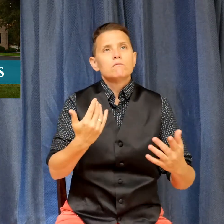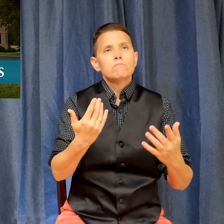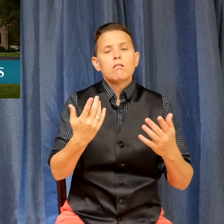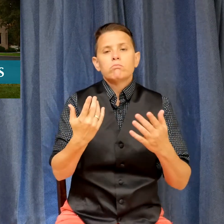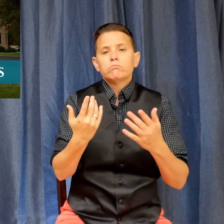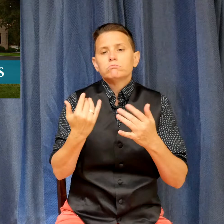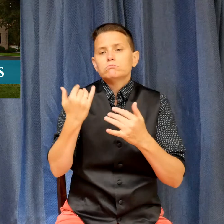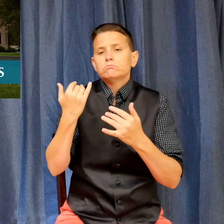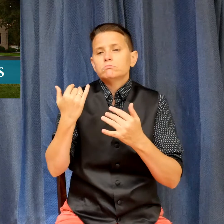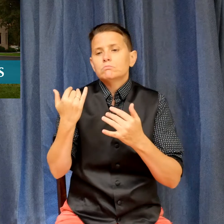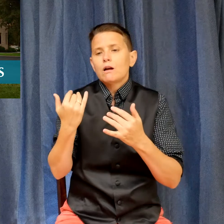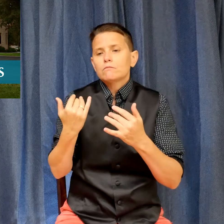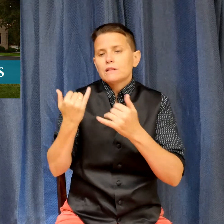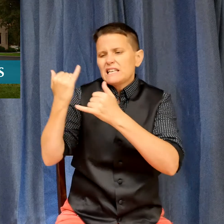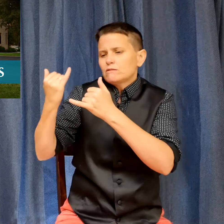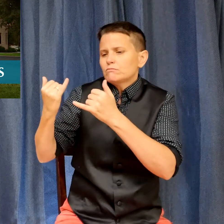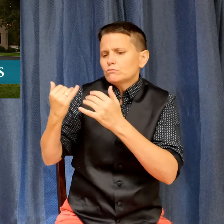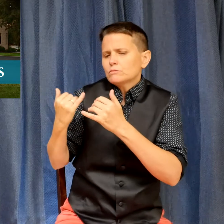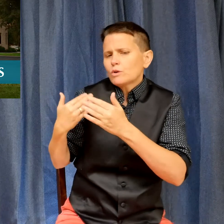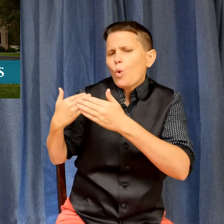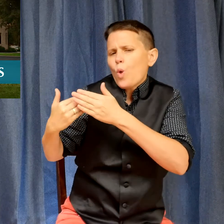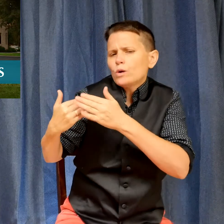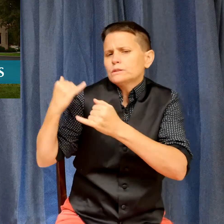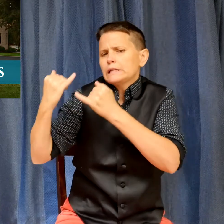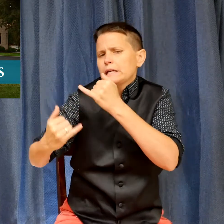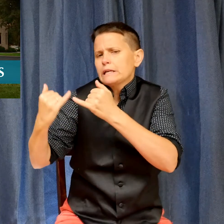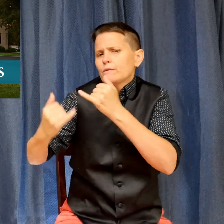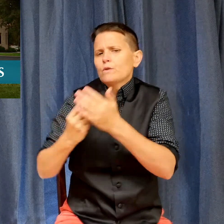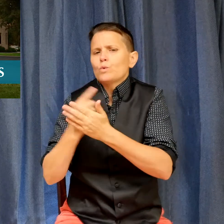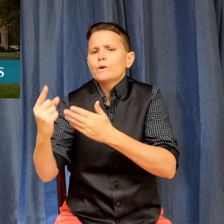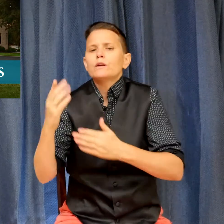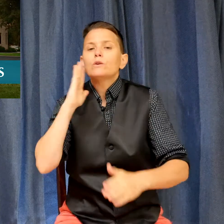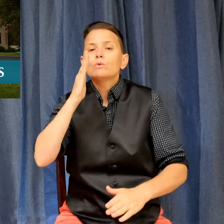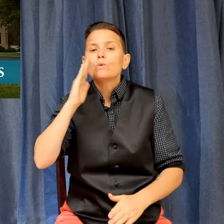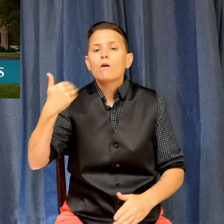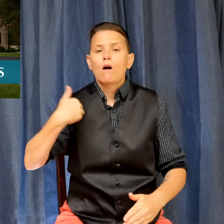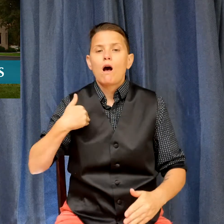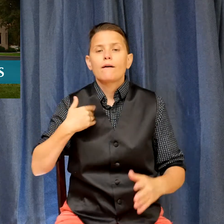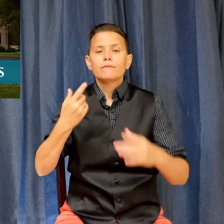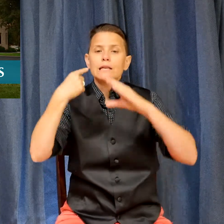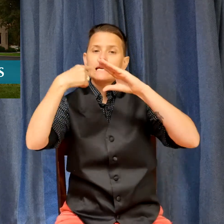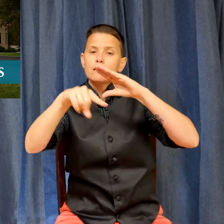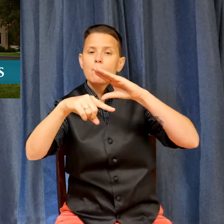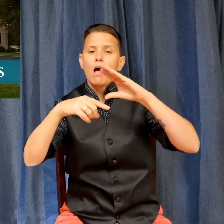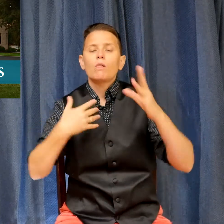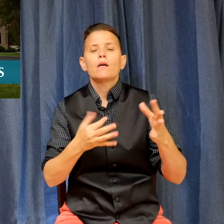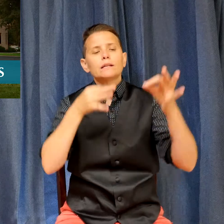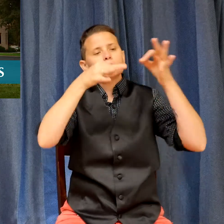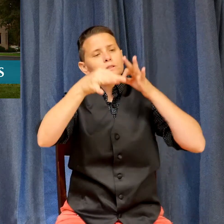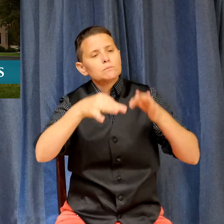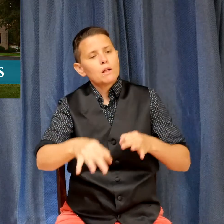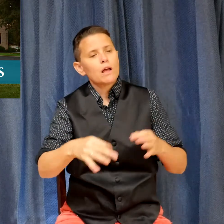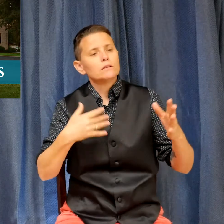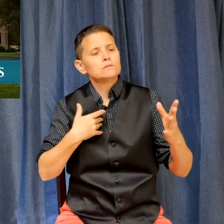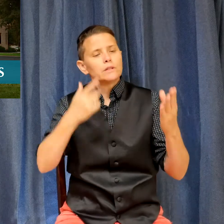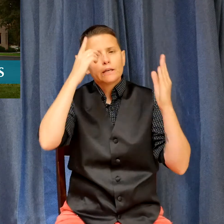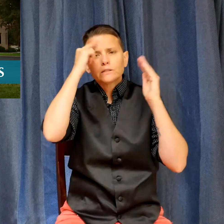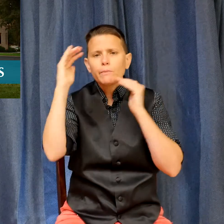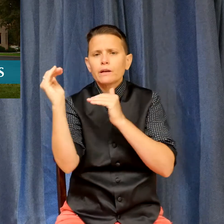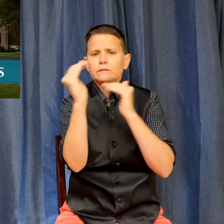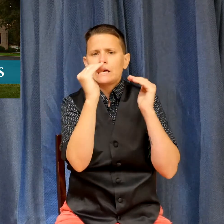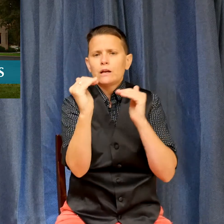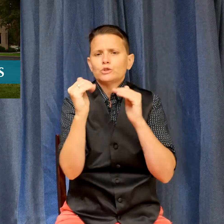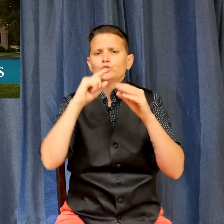you will be receiving an email titled Board Nominations with what's expected of a board member and a link to a form where you